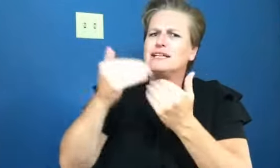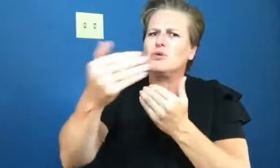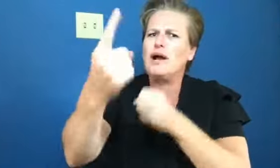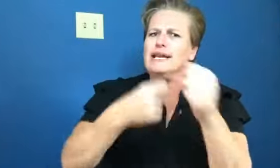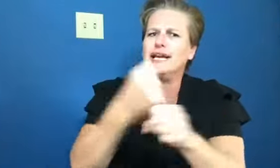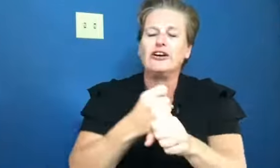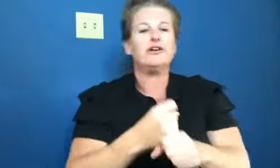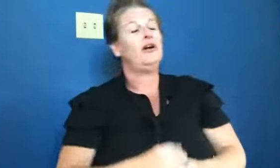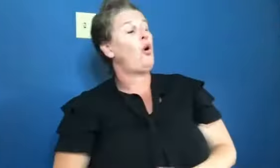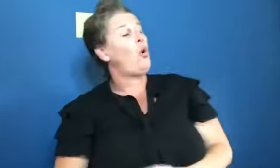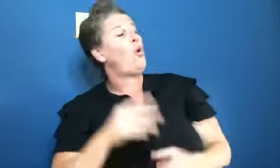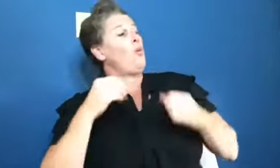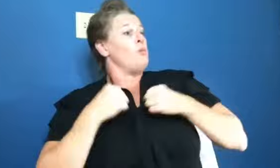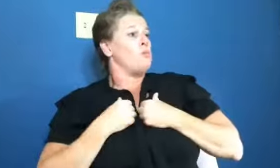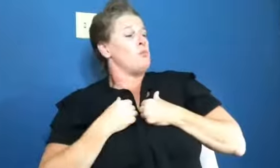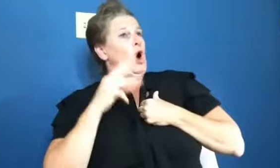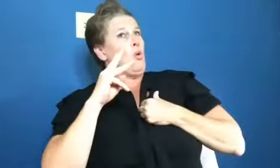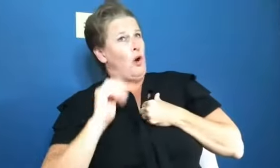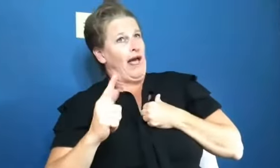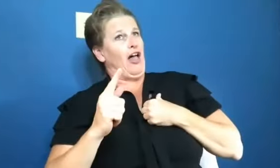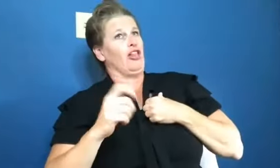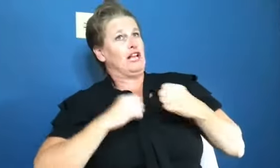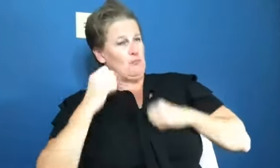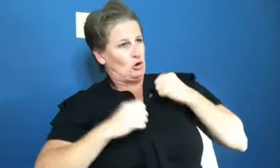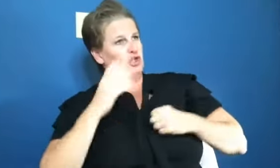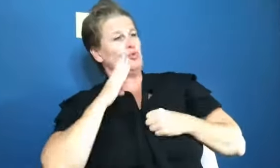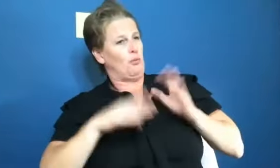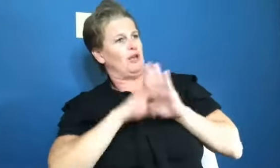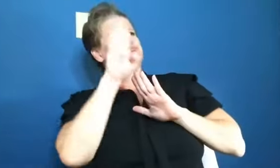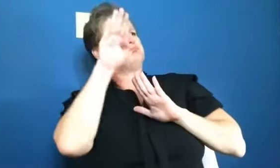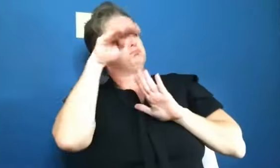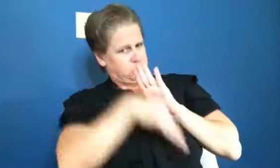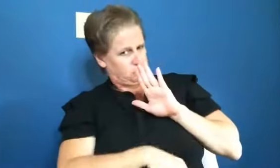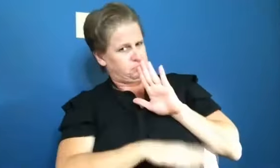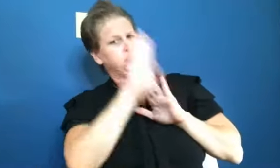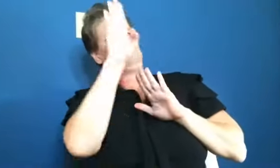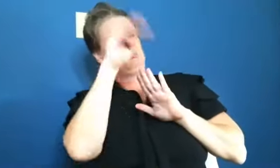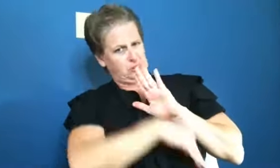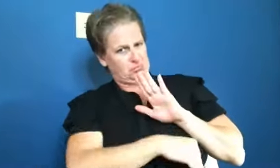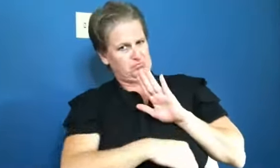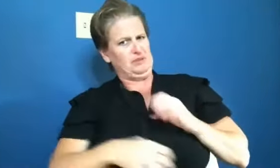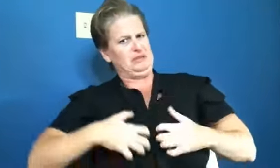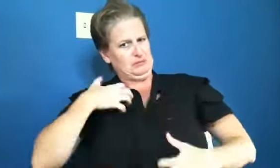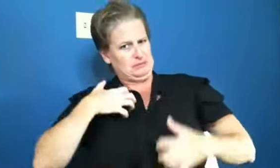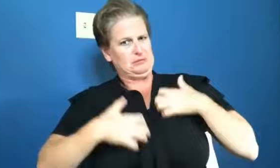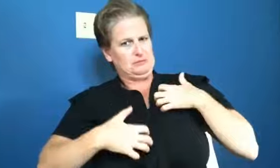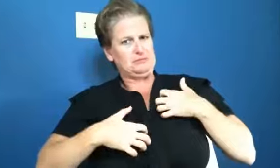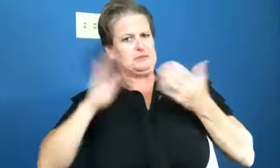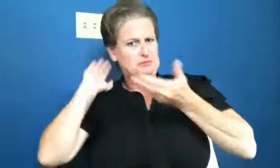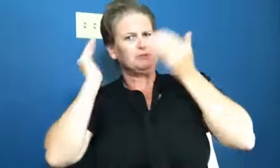and lows. And I went, oh, because I was already living with Dr. Jekyll and Mr. Hyde. We were already having the insanity train in my